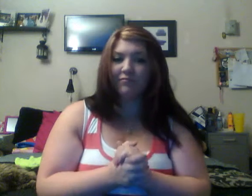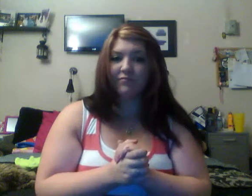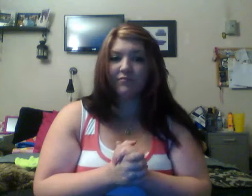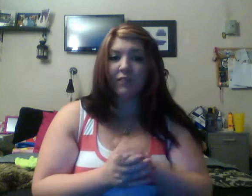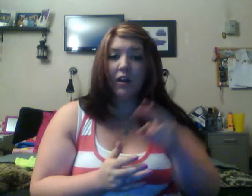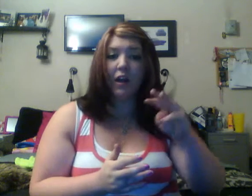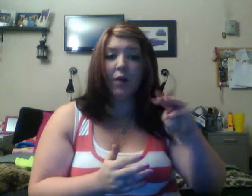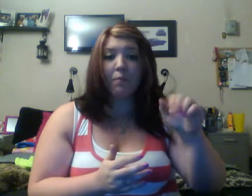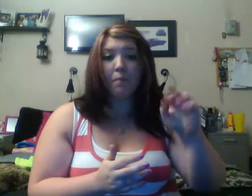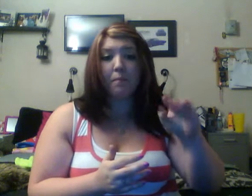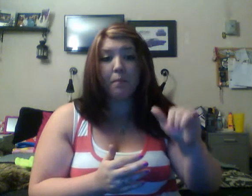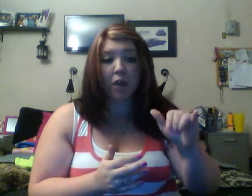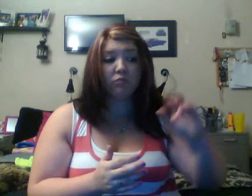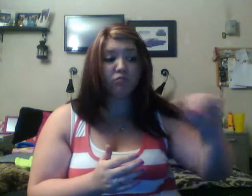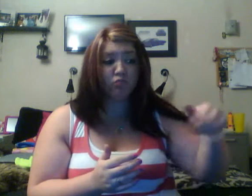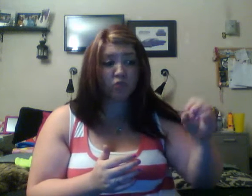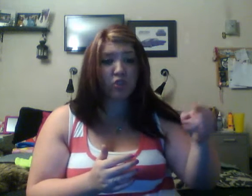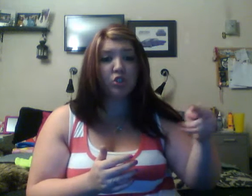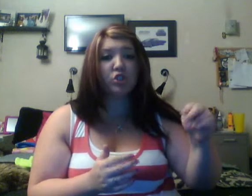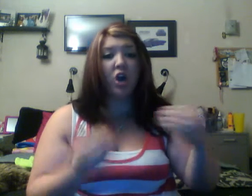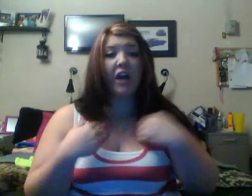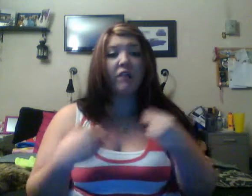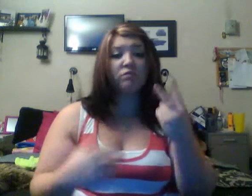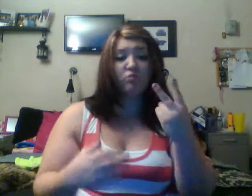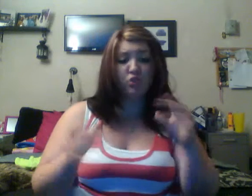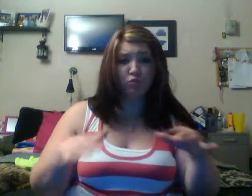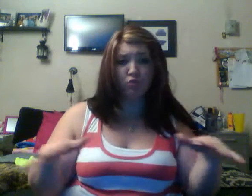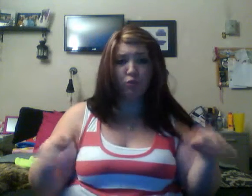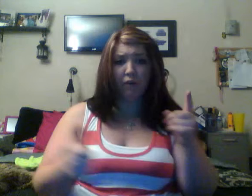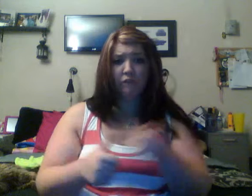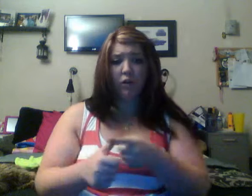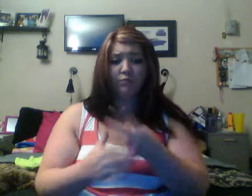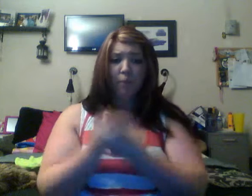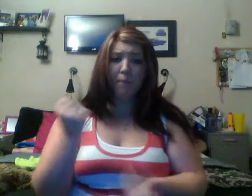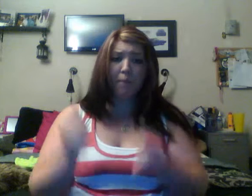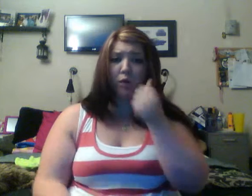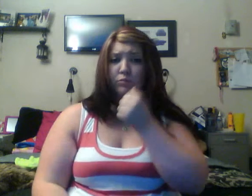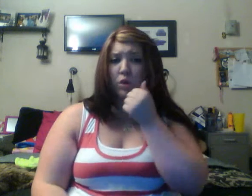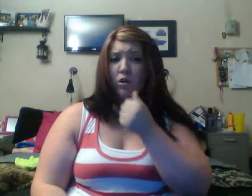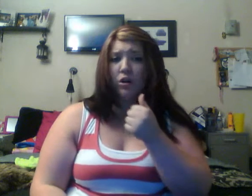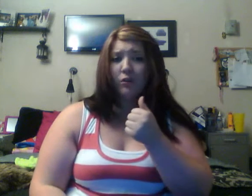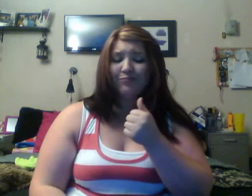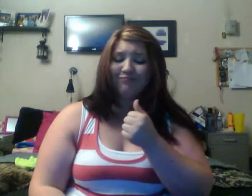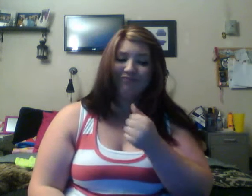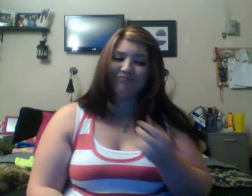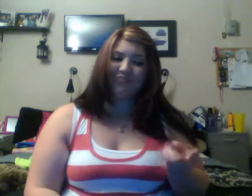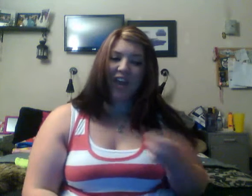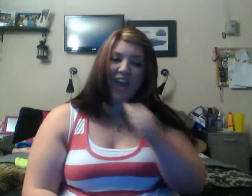Mary and John had 2 children first, and both of them were girls, and neither of them lived past the age of 3. Now that's not an